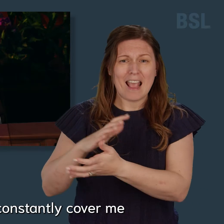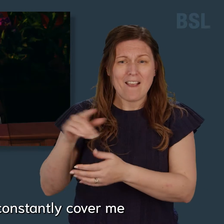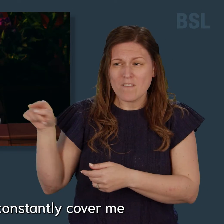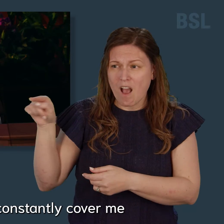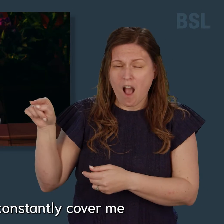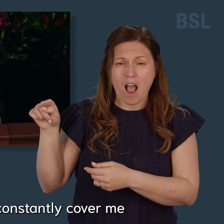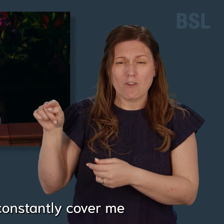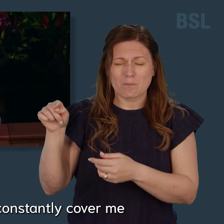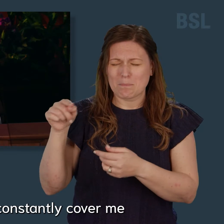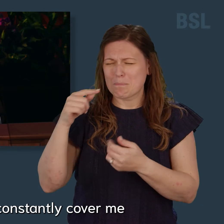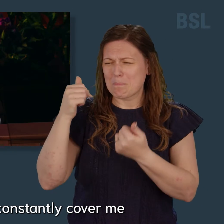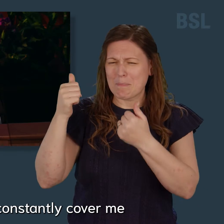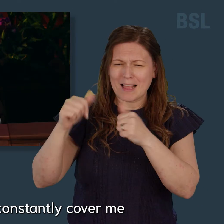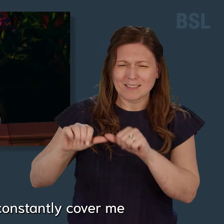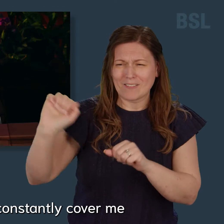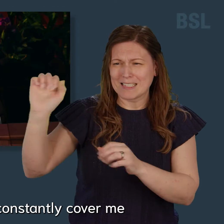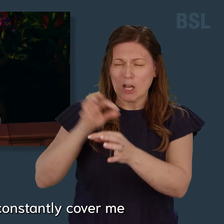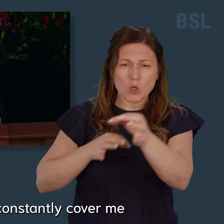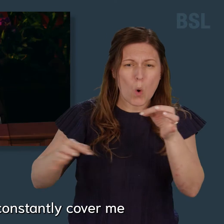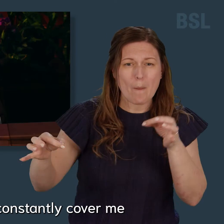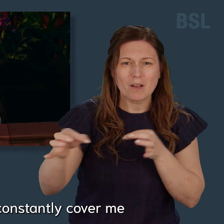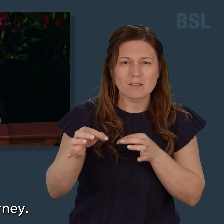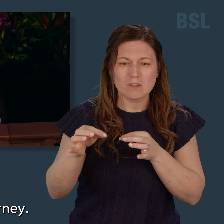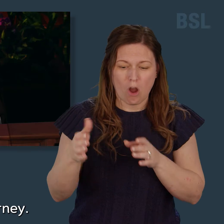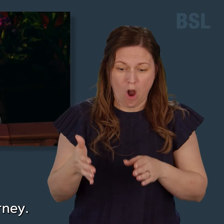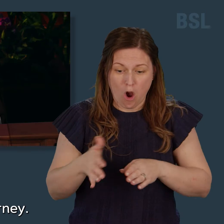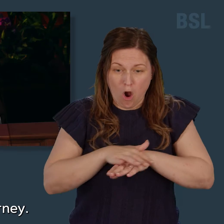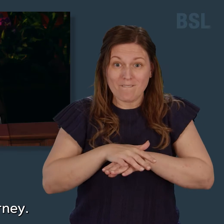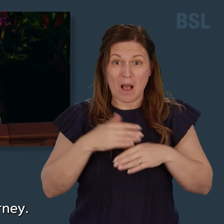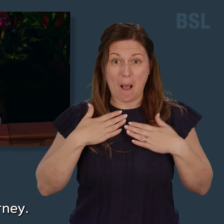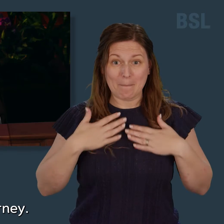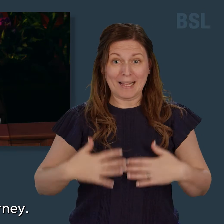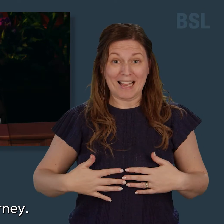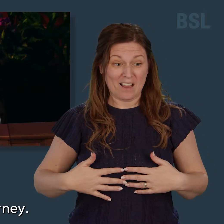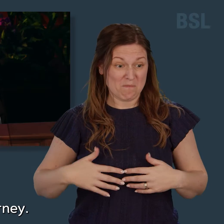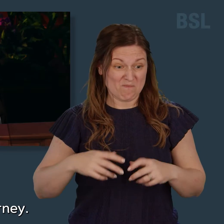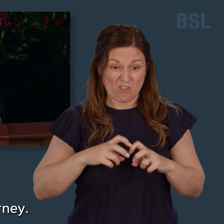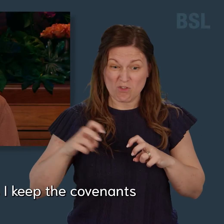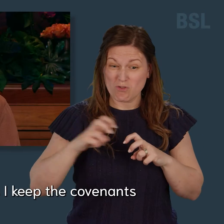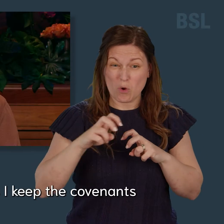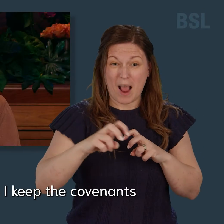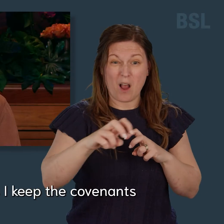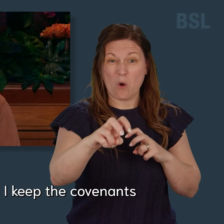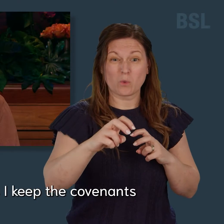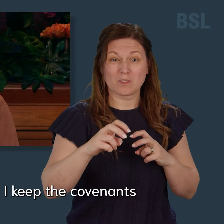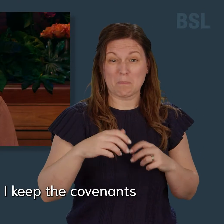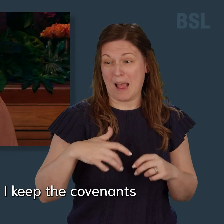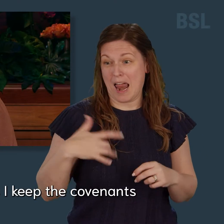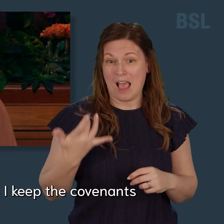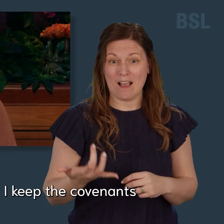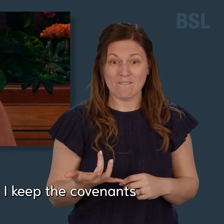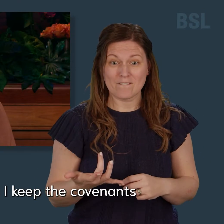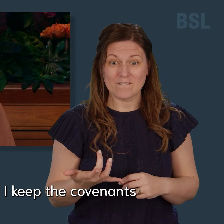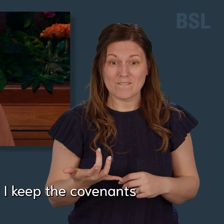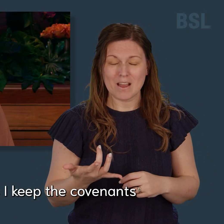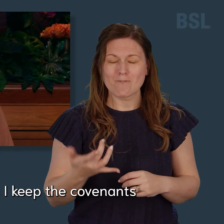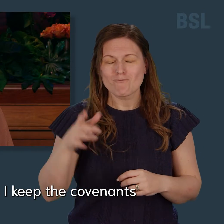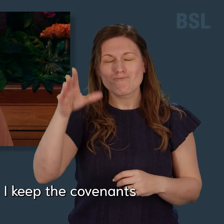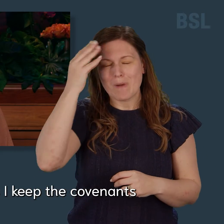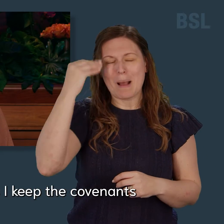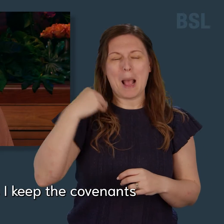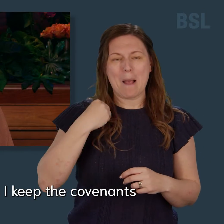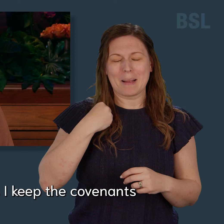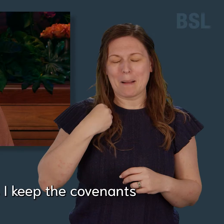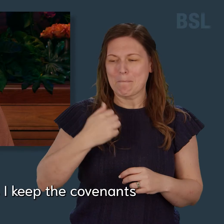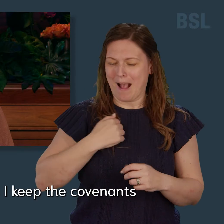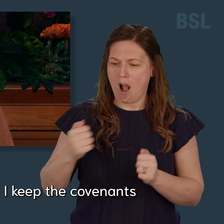infinite atonement constantly cover me throughout my mortal journey. It also reminds me that as I keep